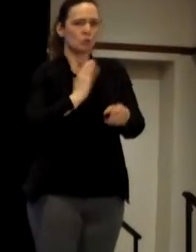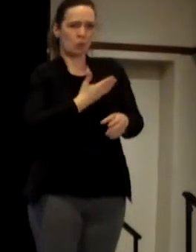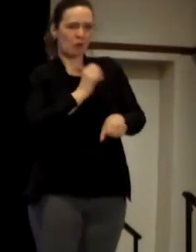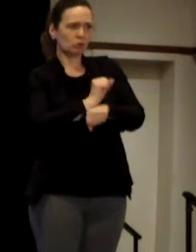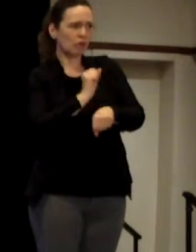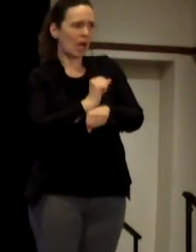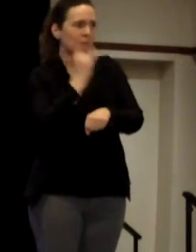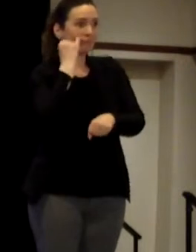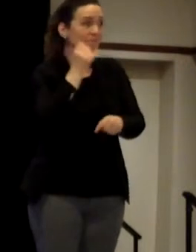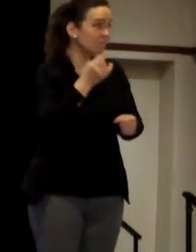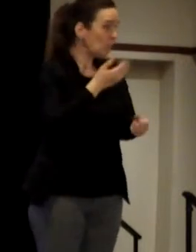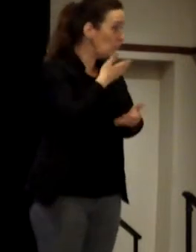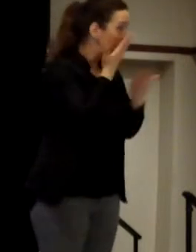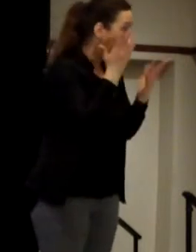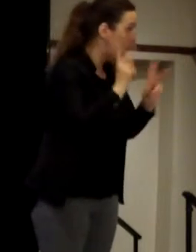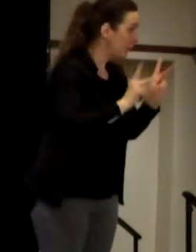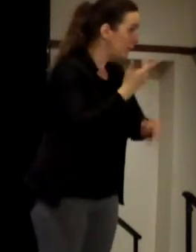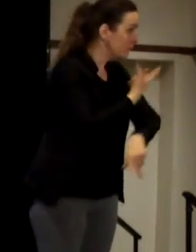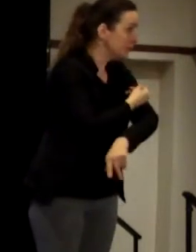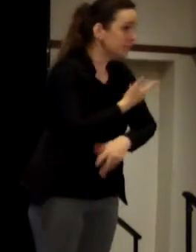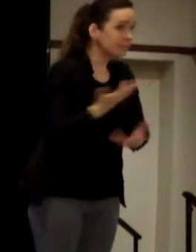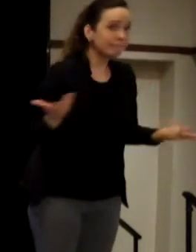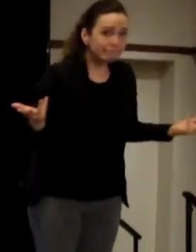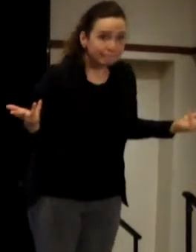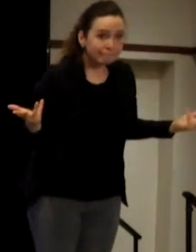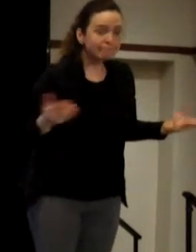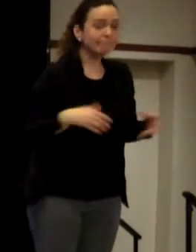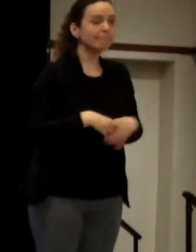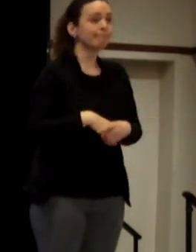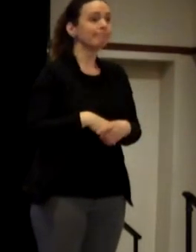shot in these groups for the most part.